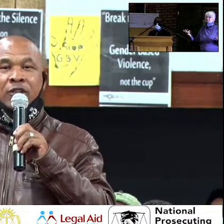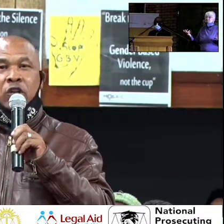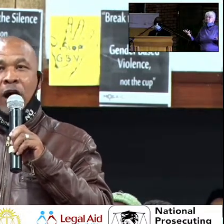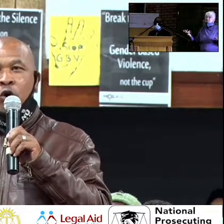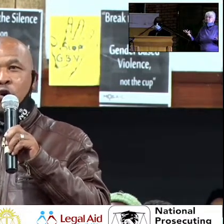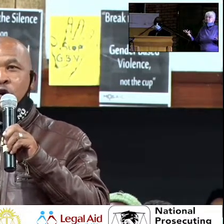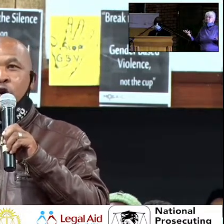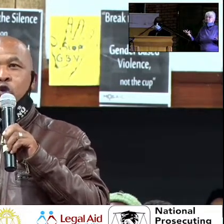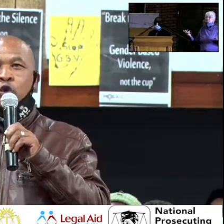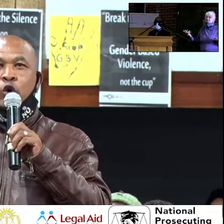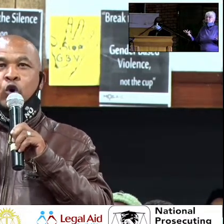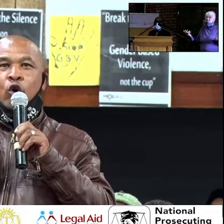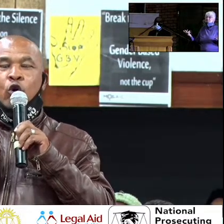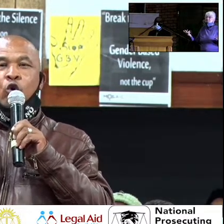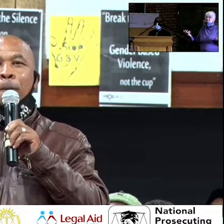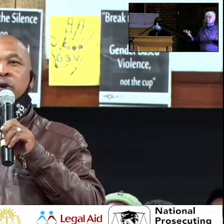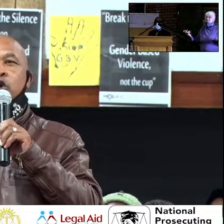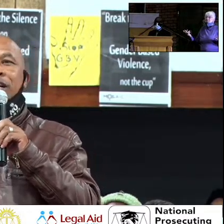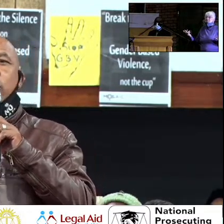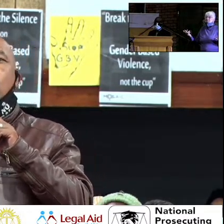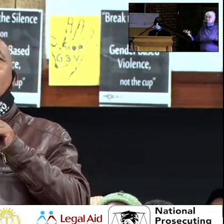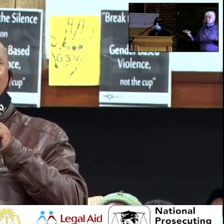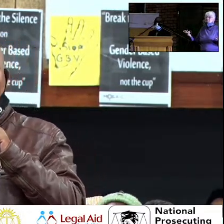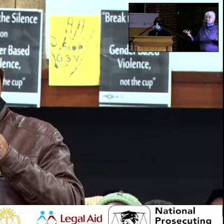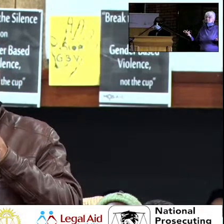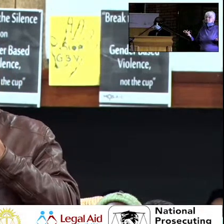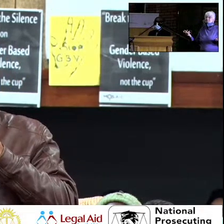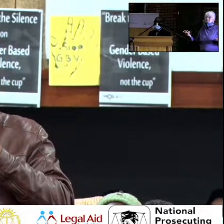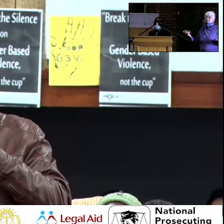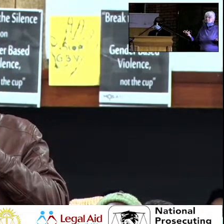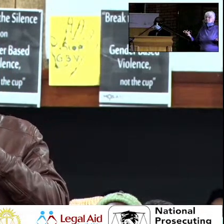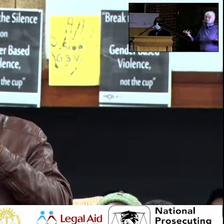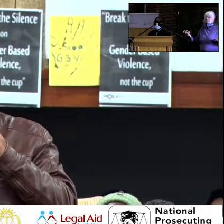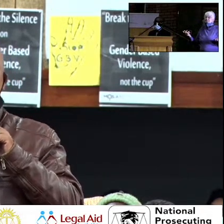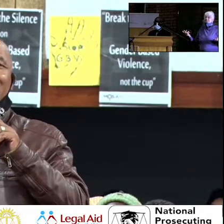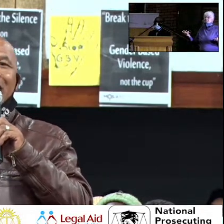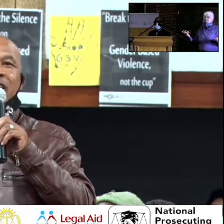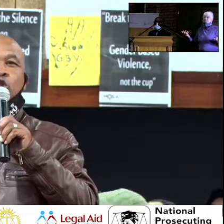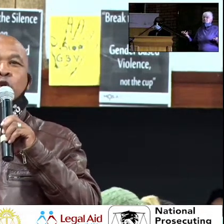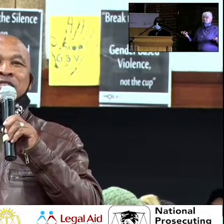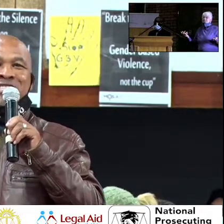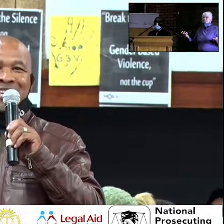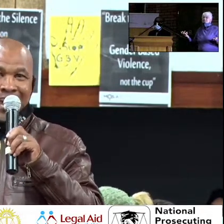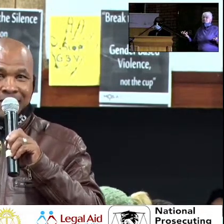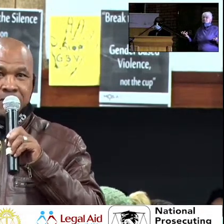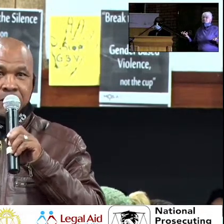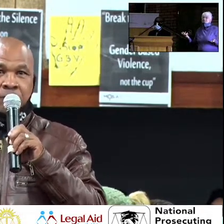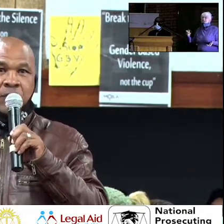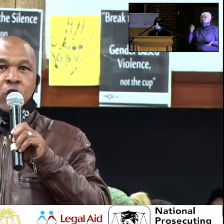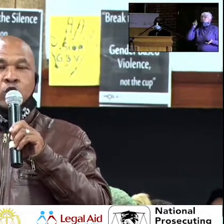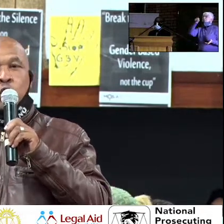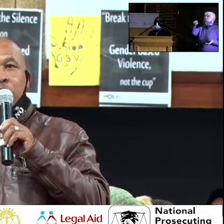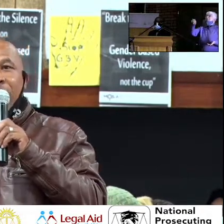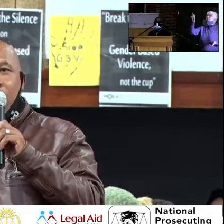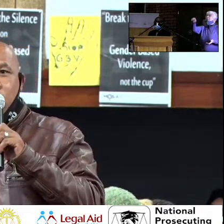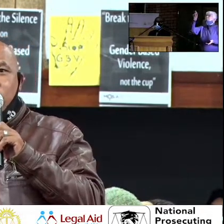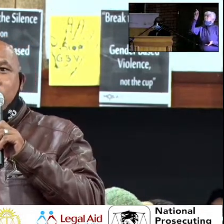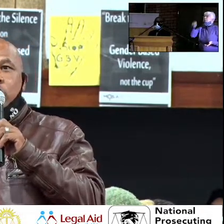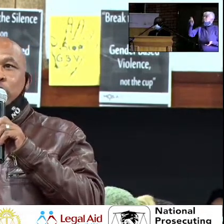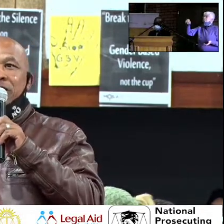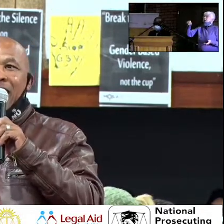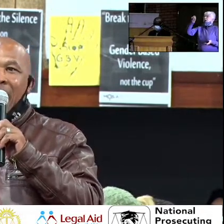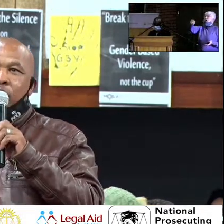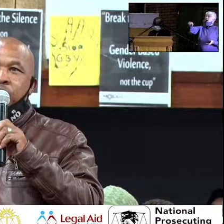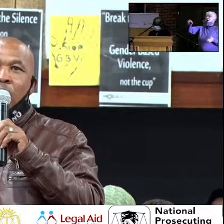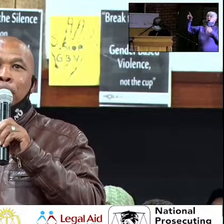come and go to community workers because they are too scared to go